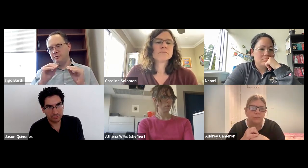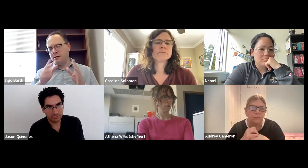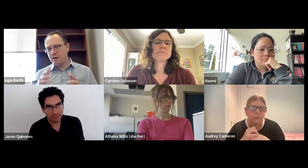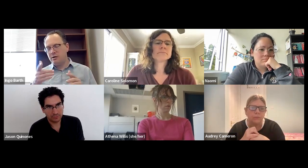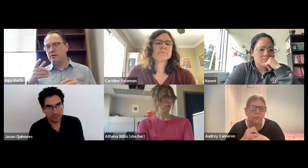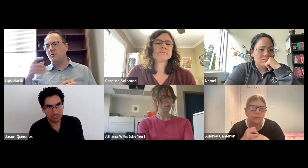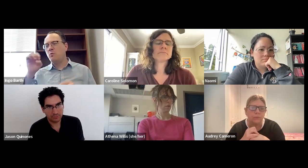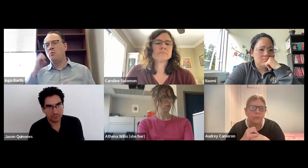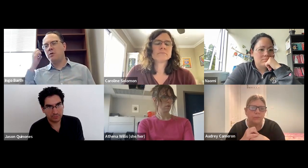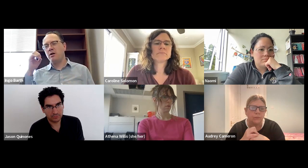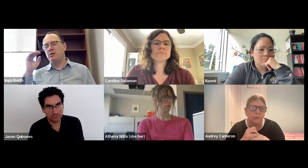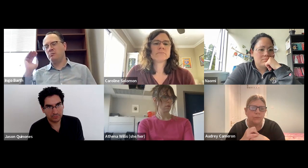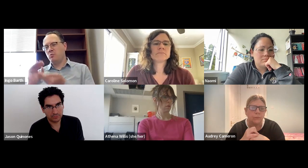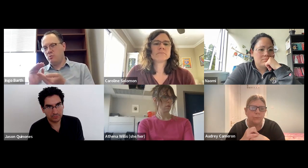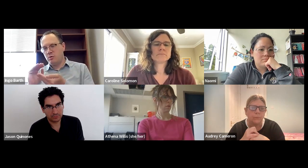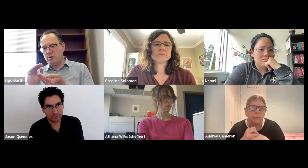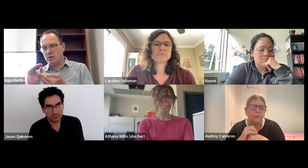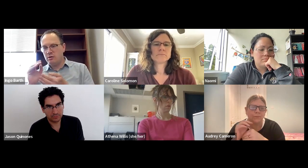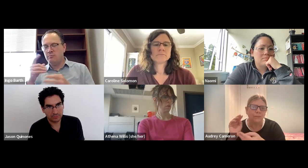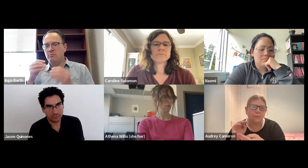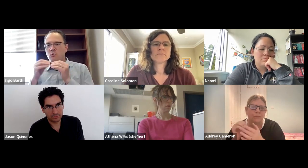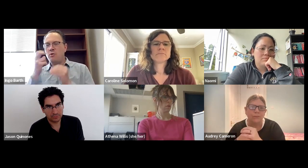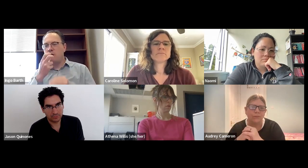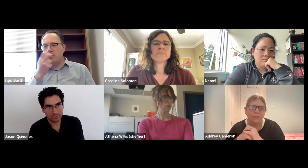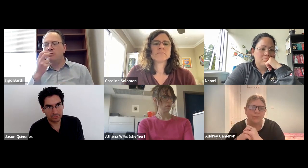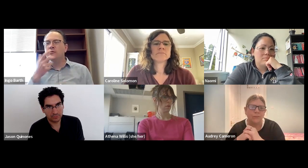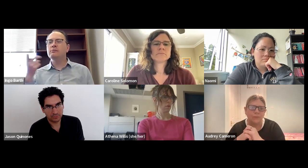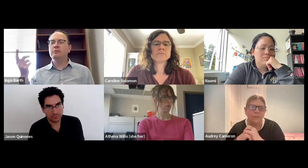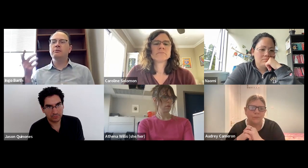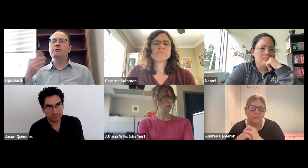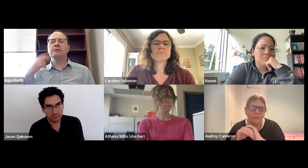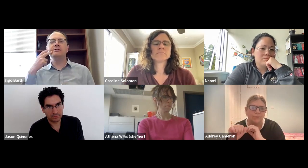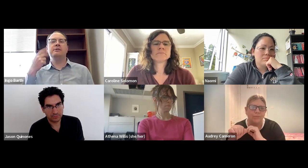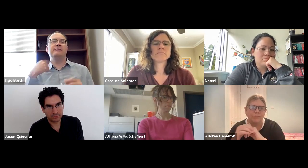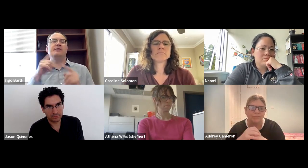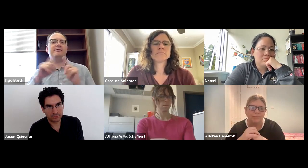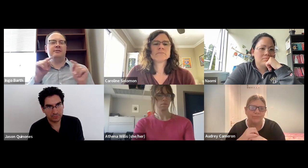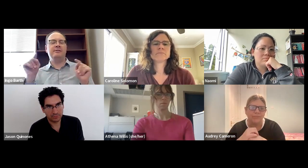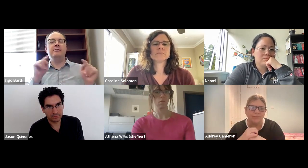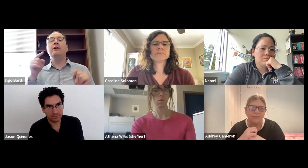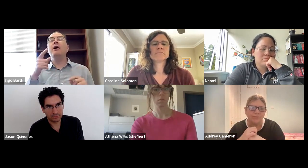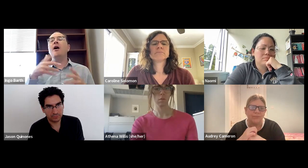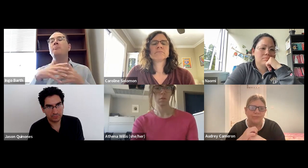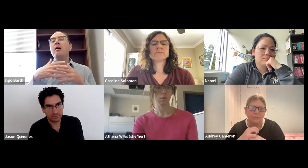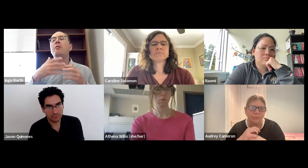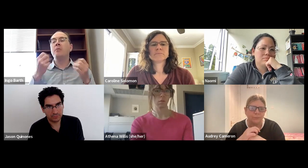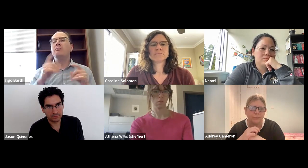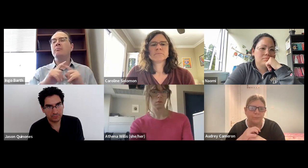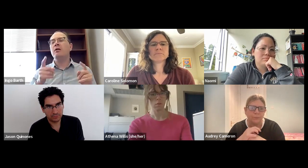So what I've seen in America is many educators, there's many educators here that use sign as opposed to Europe where it's often oral.